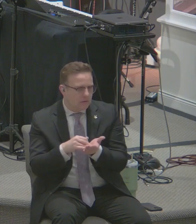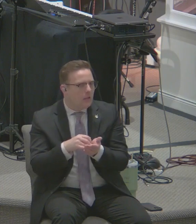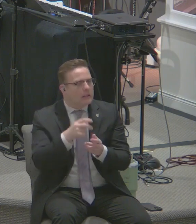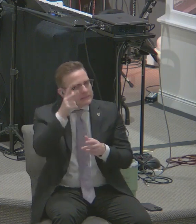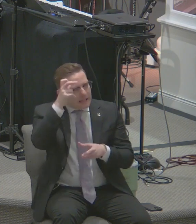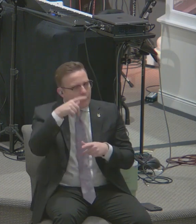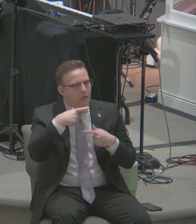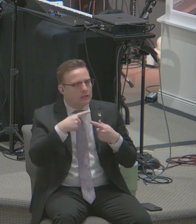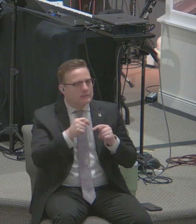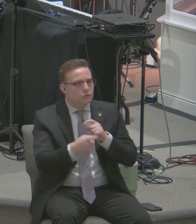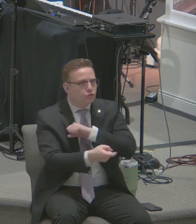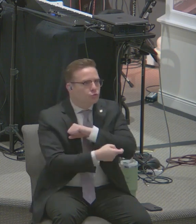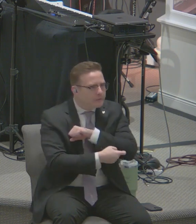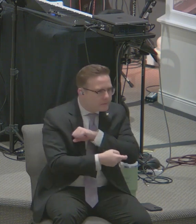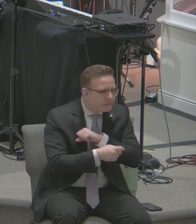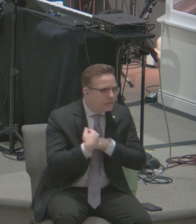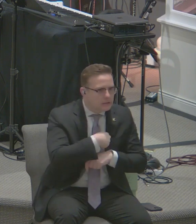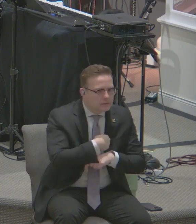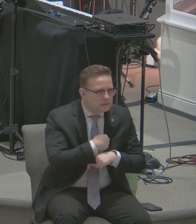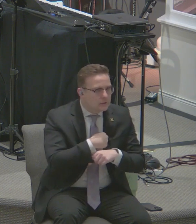devil keeps pulling on us.